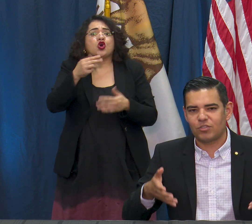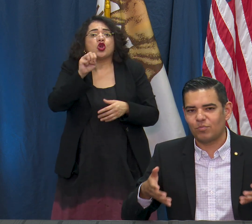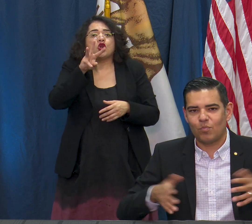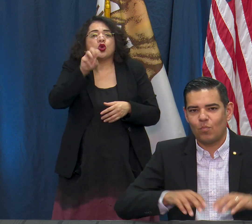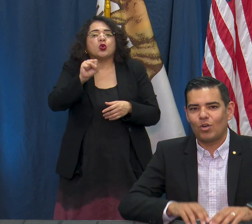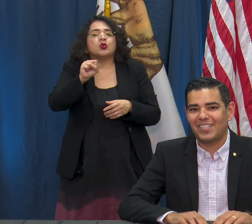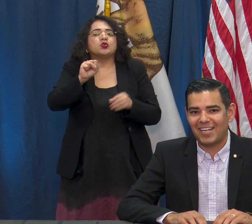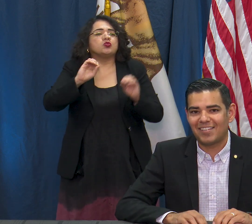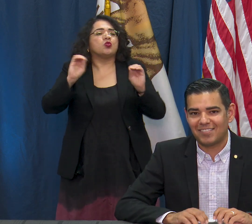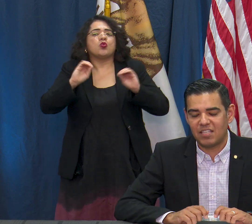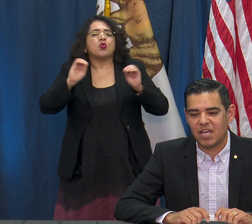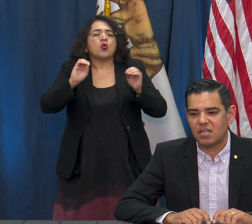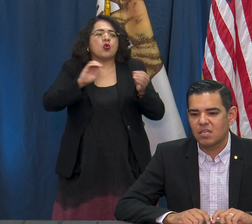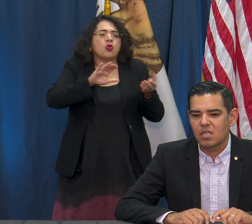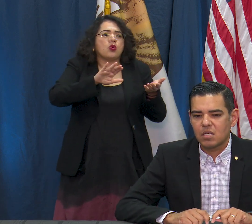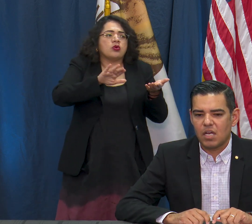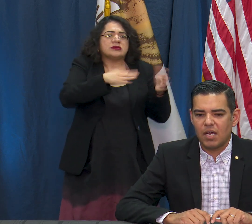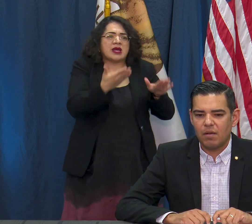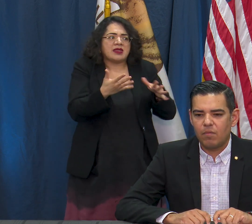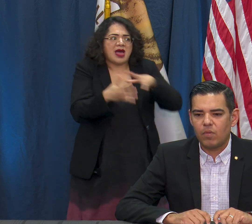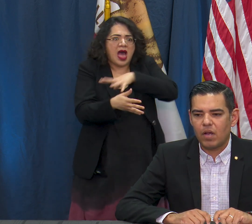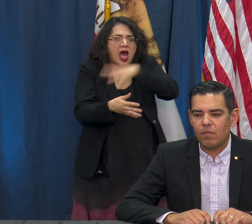really crunch more data to see that.